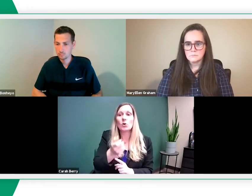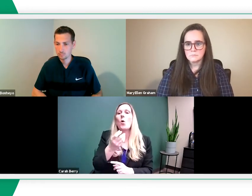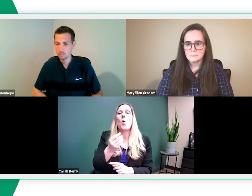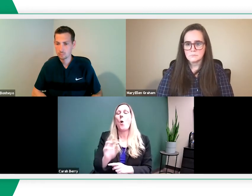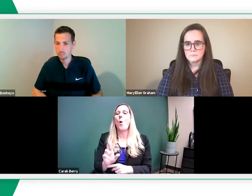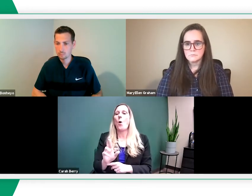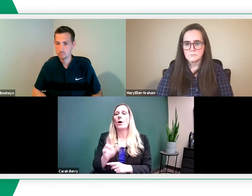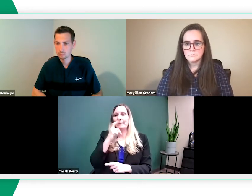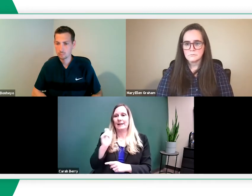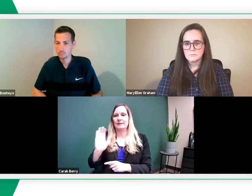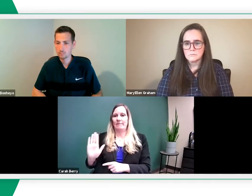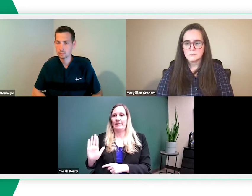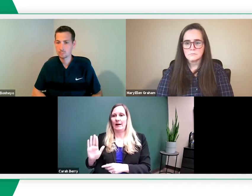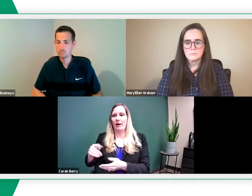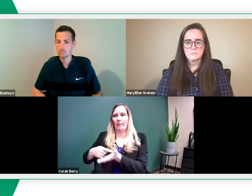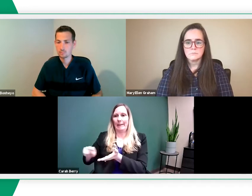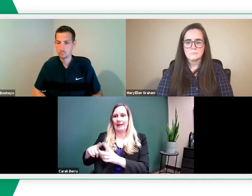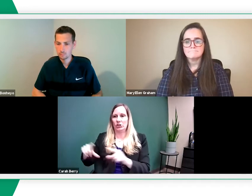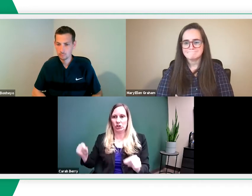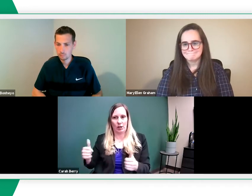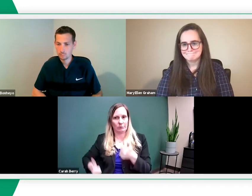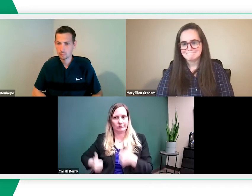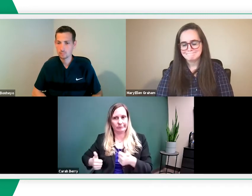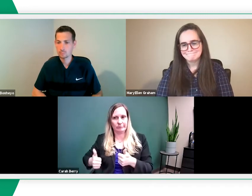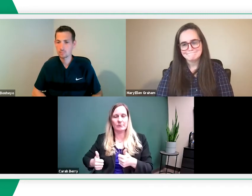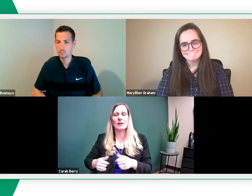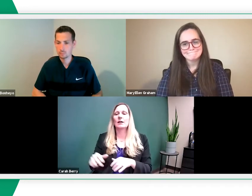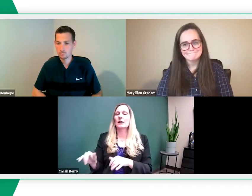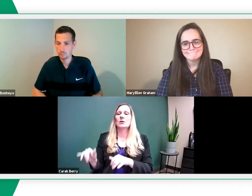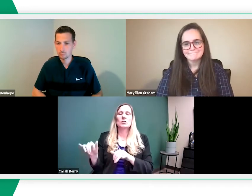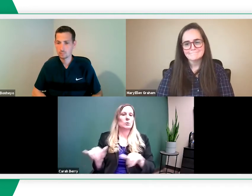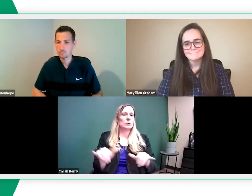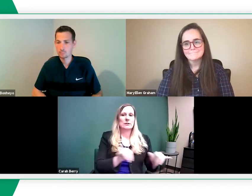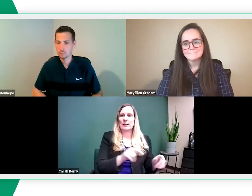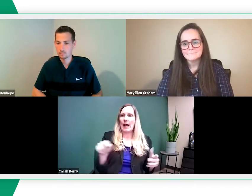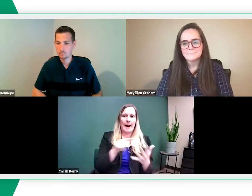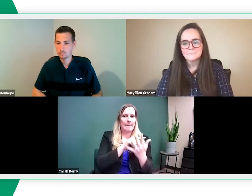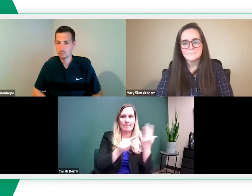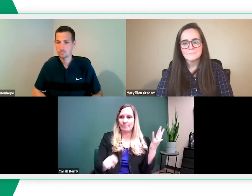is it because it's for your best interest, or is it because that's the way they get their commission?